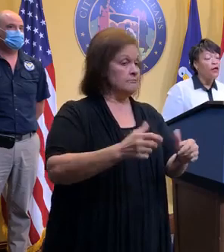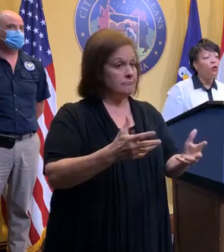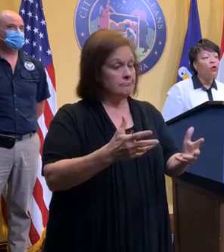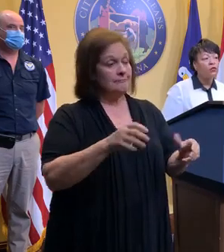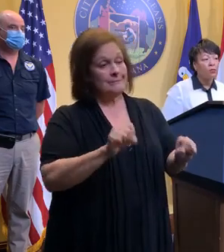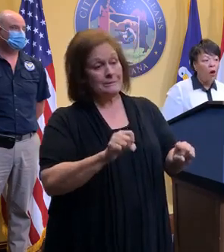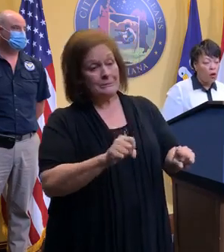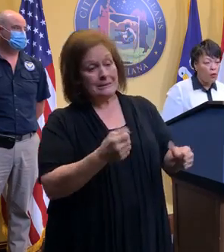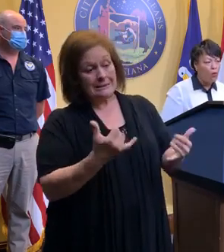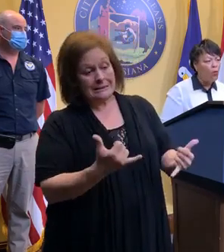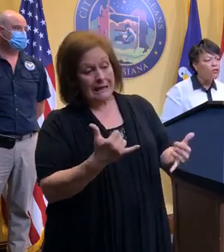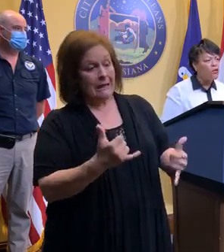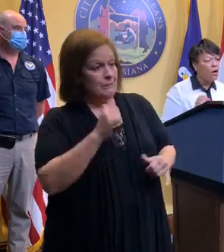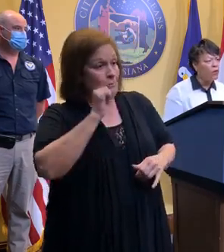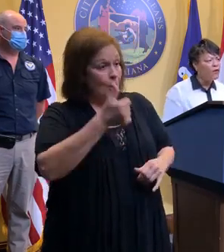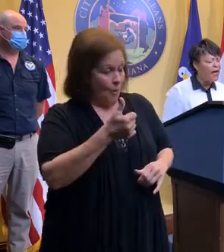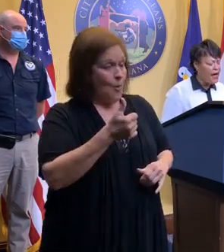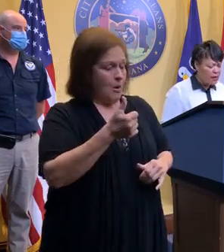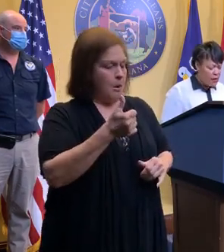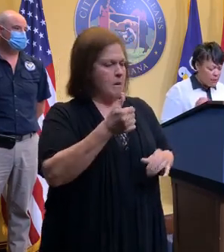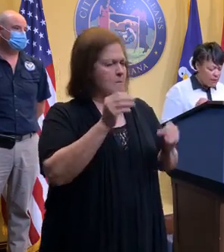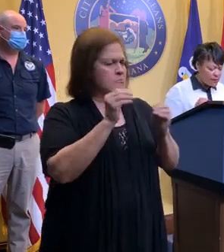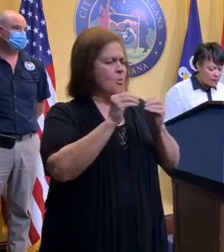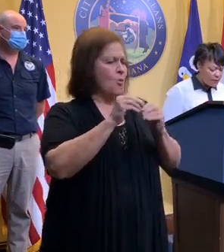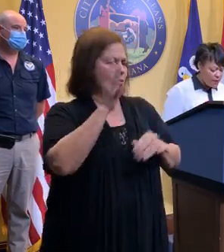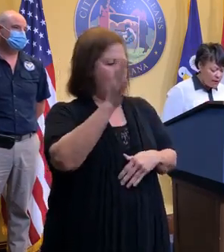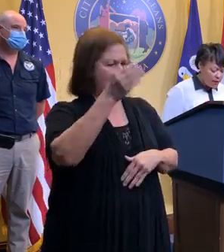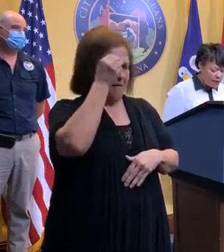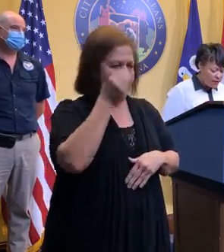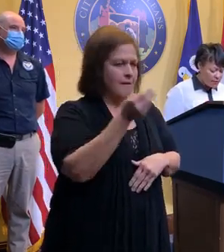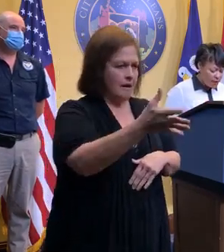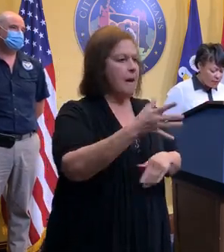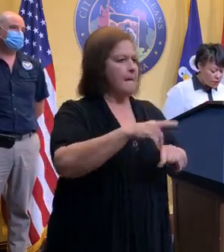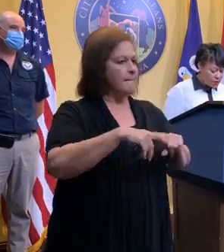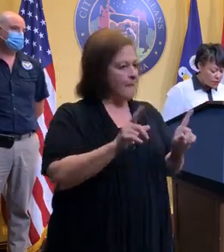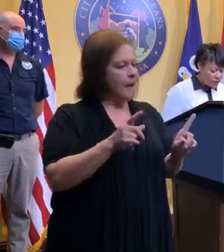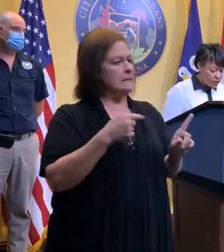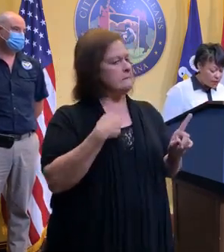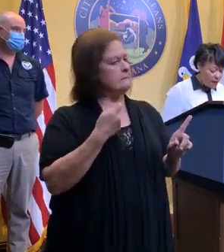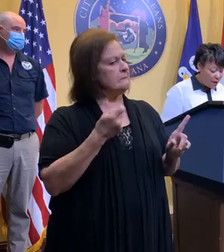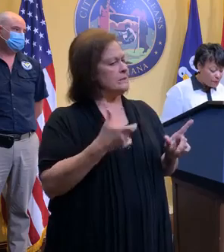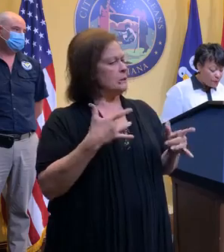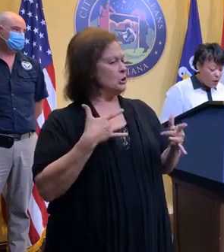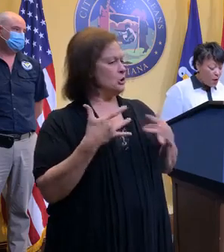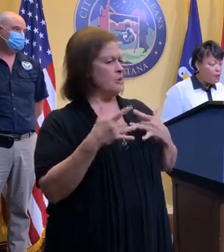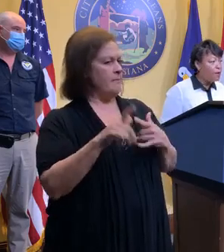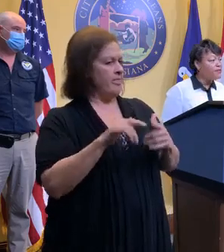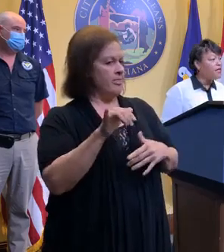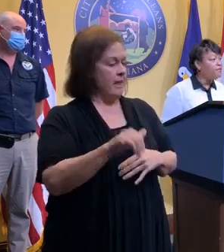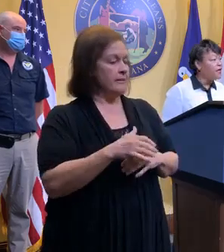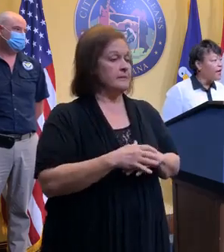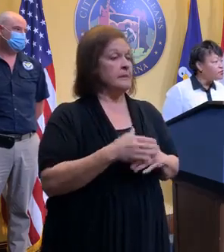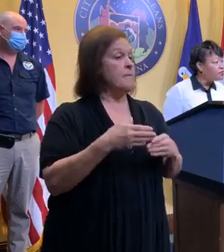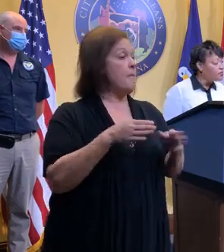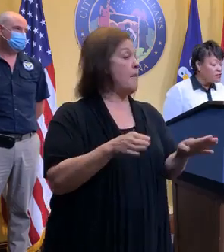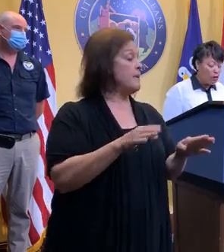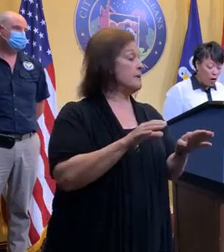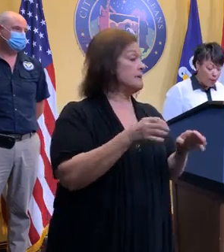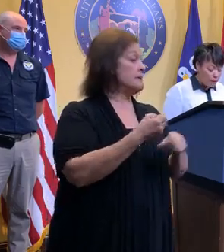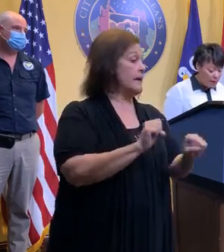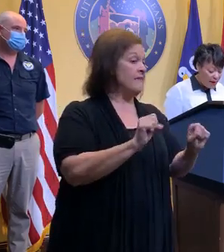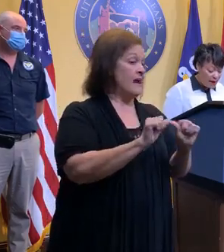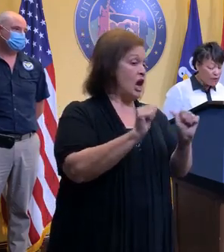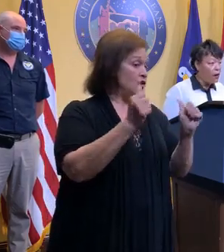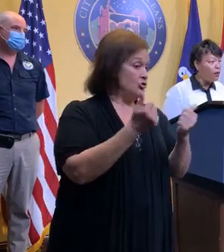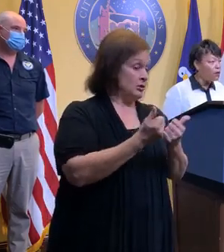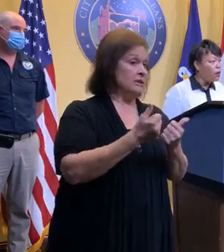for today or tomorrow. More to come on that, but it's something that I'm very much concerned about. Our public safety agencies